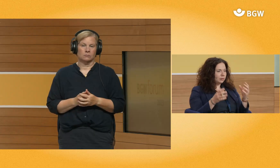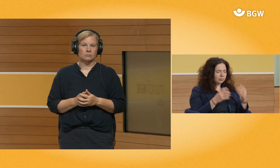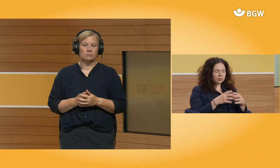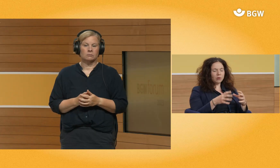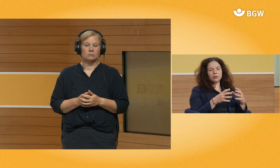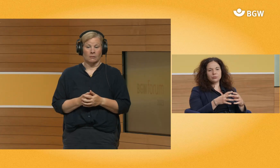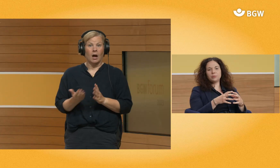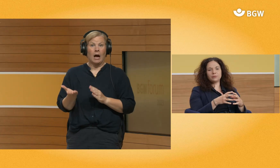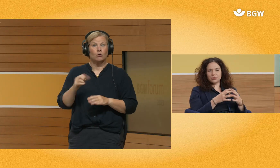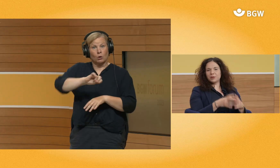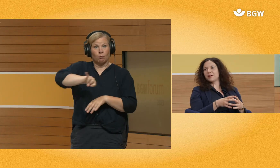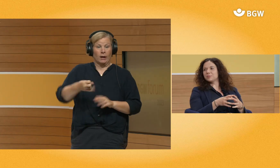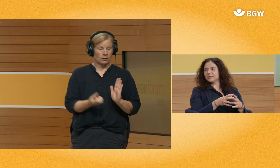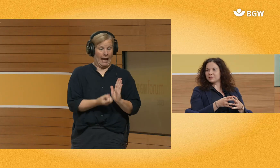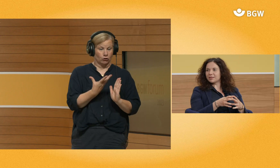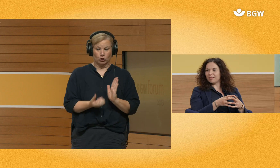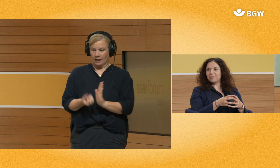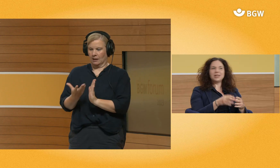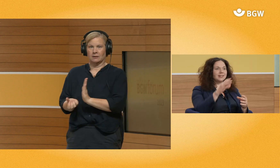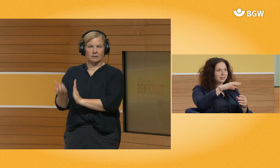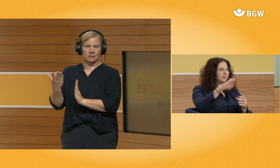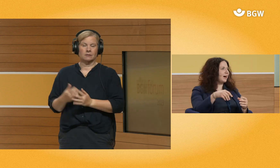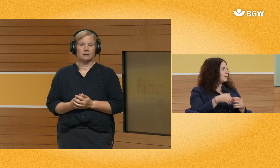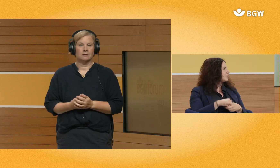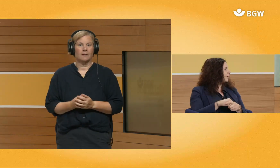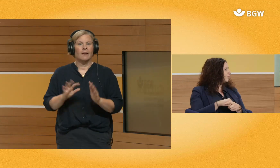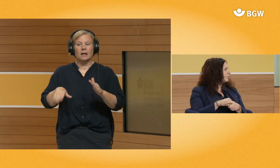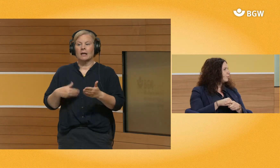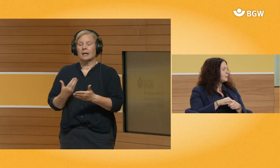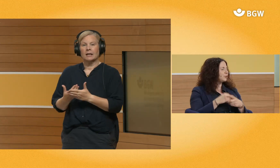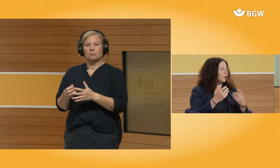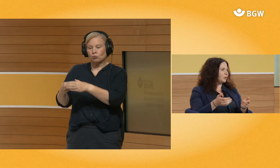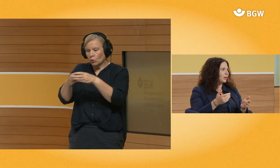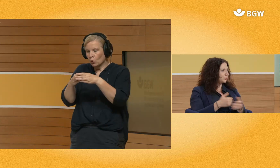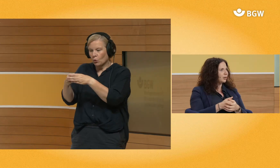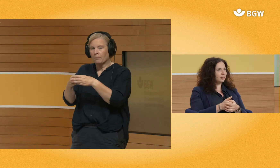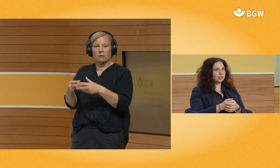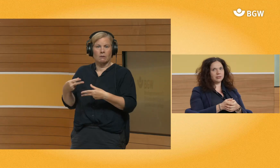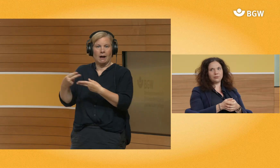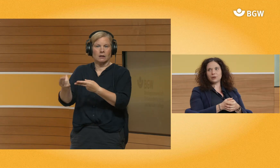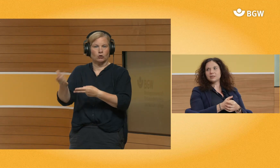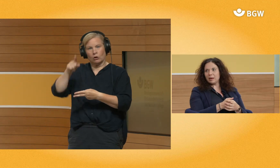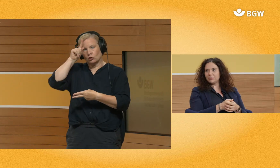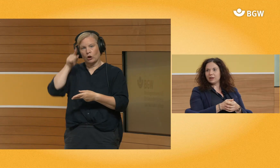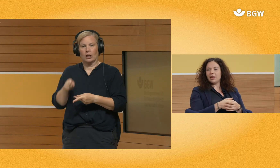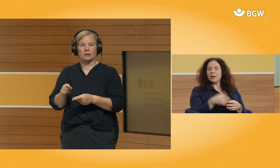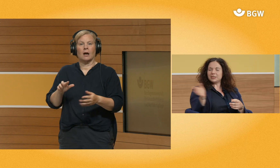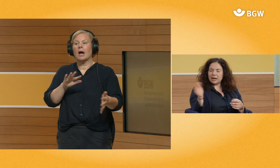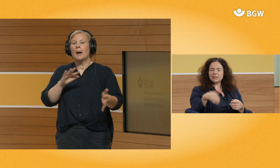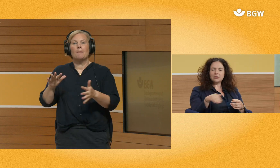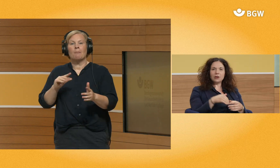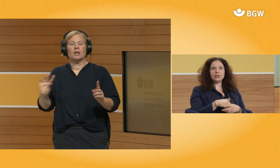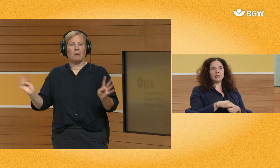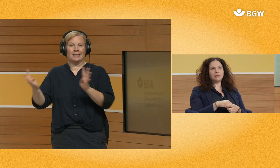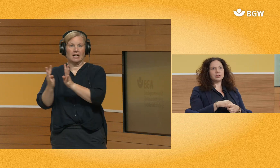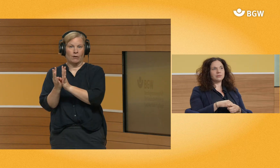a small group of German hospitals meeting sometimes to talk about the benchmark initiative, for example,